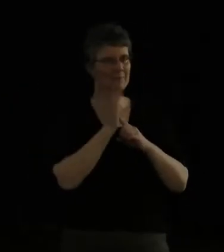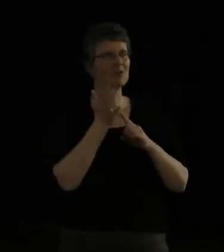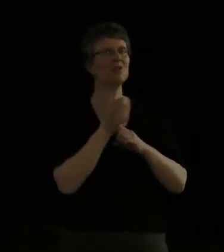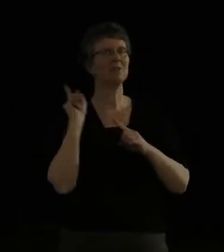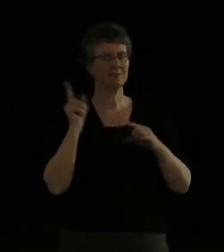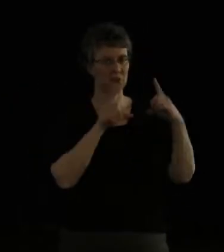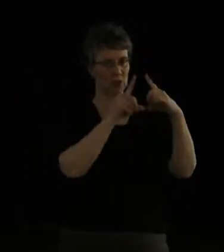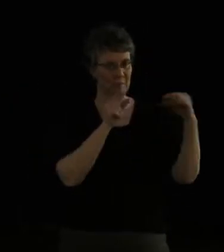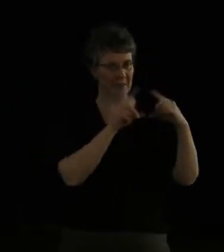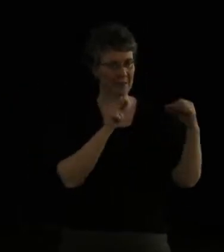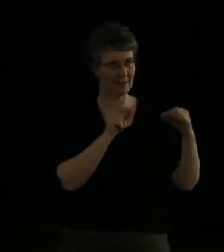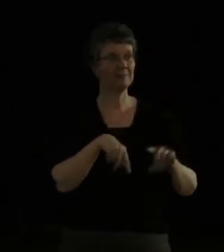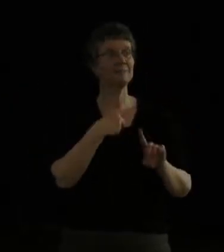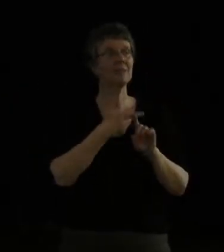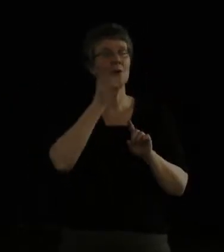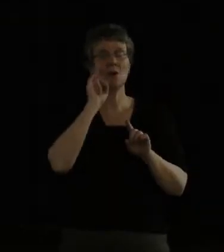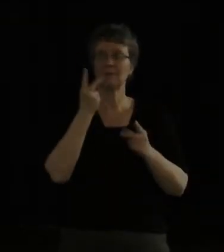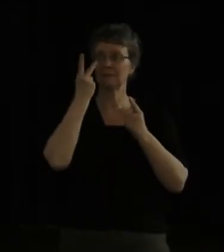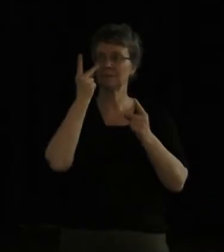South Africa and Holland.